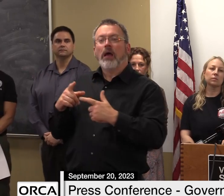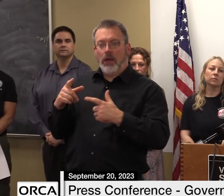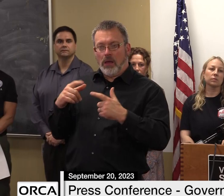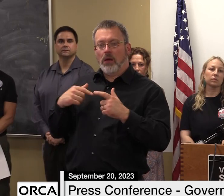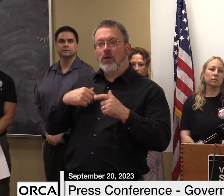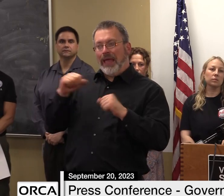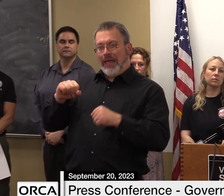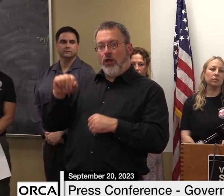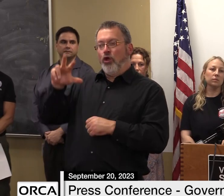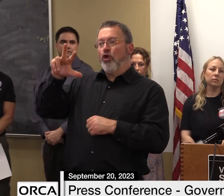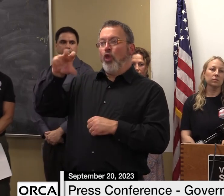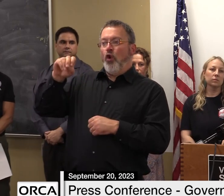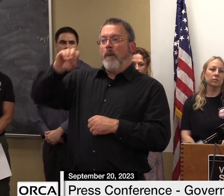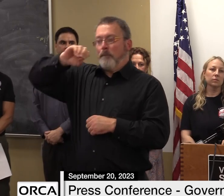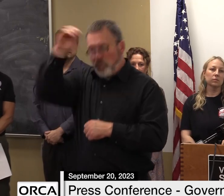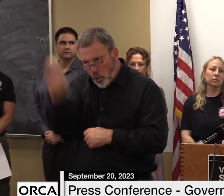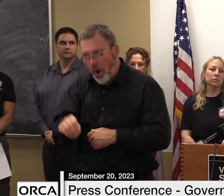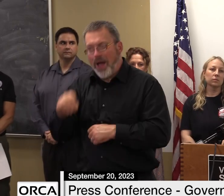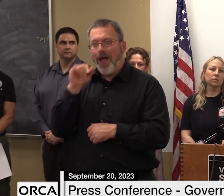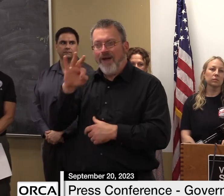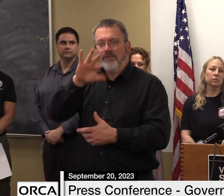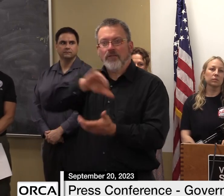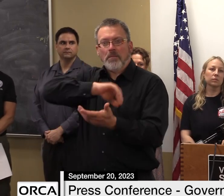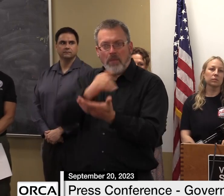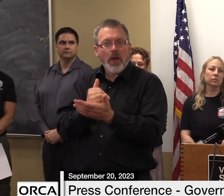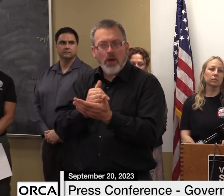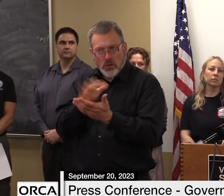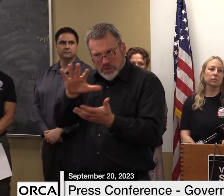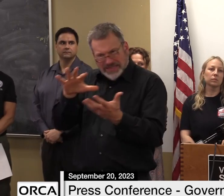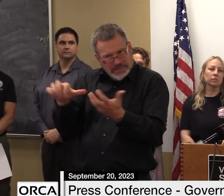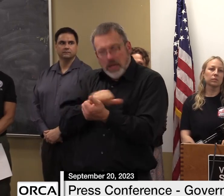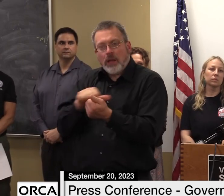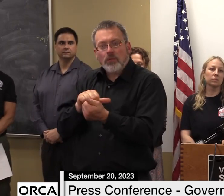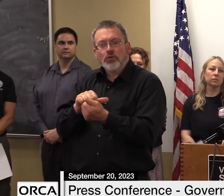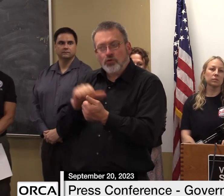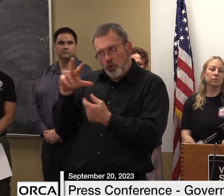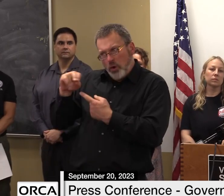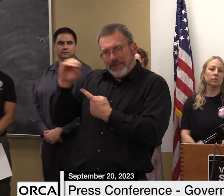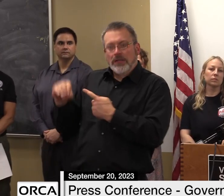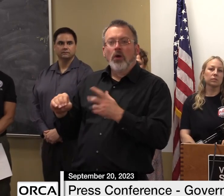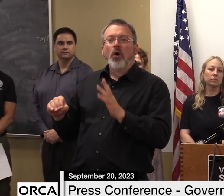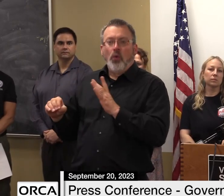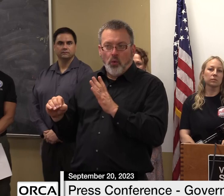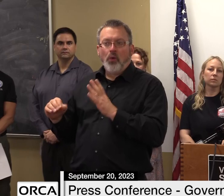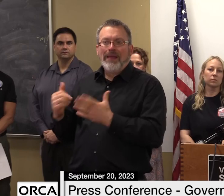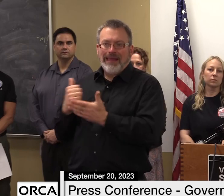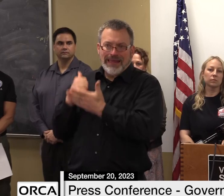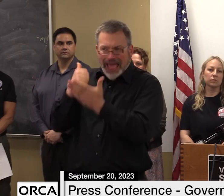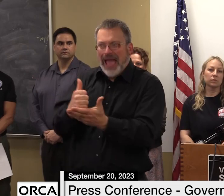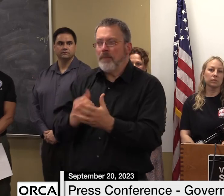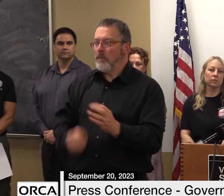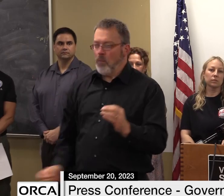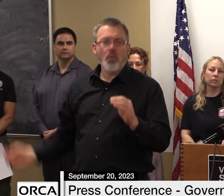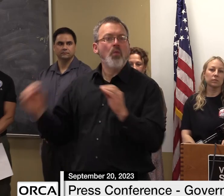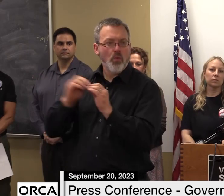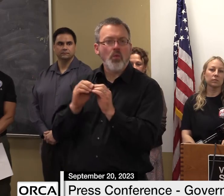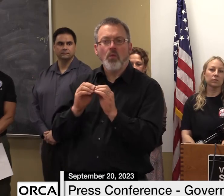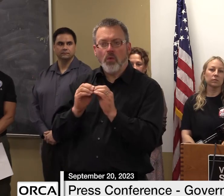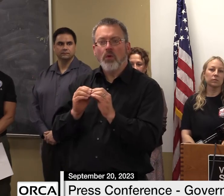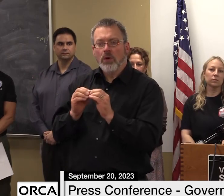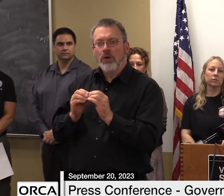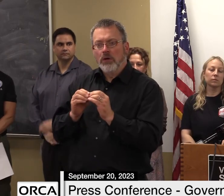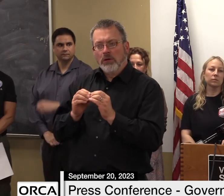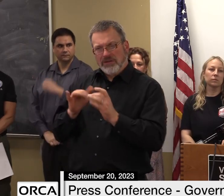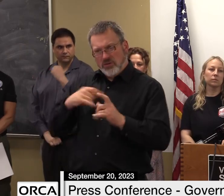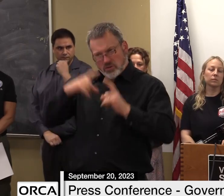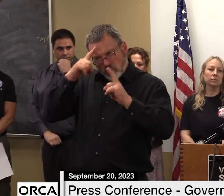30% of their damages will go a long ways towards that. So as we open up for